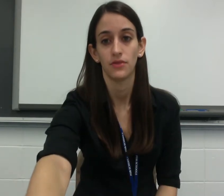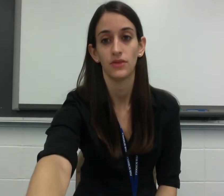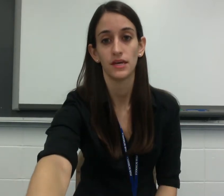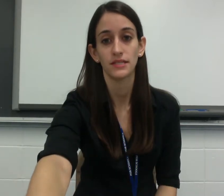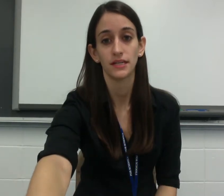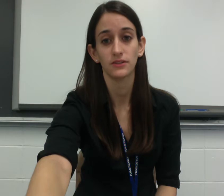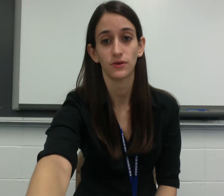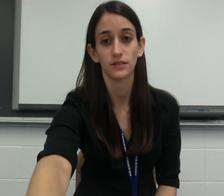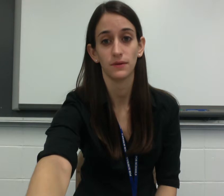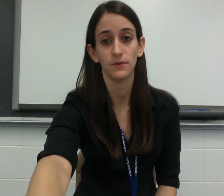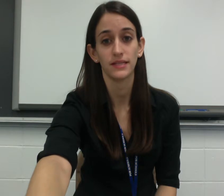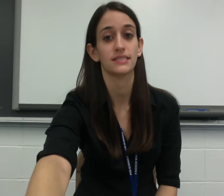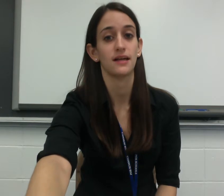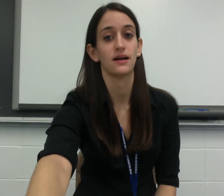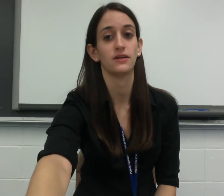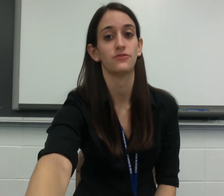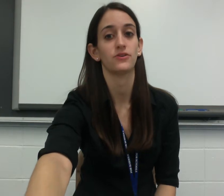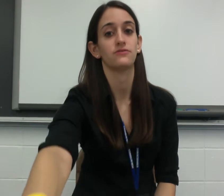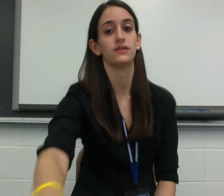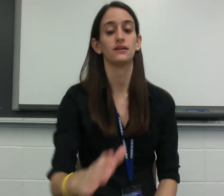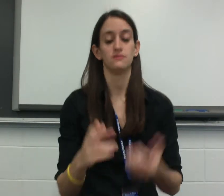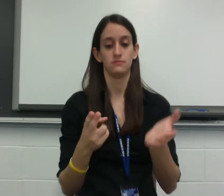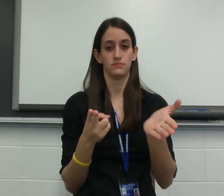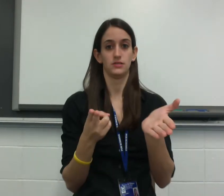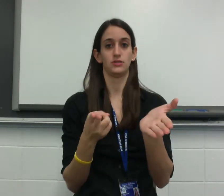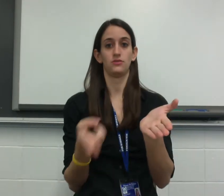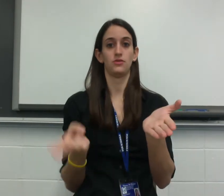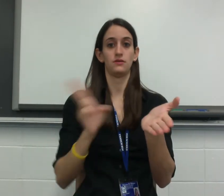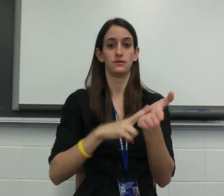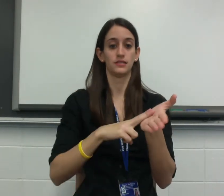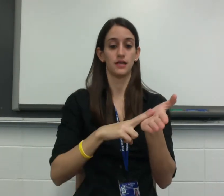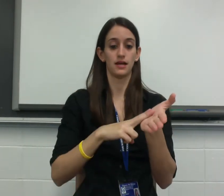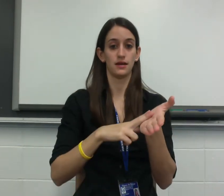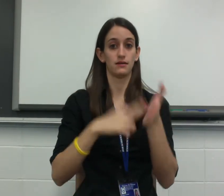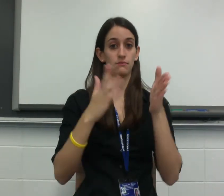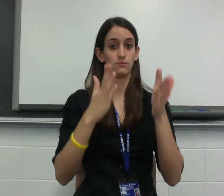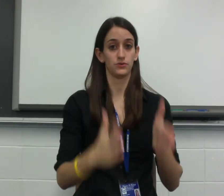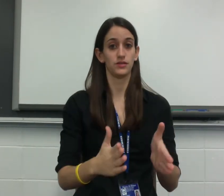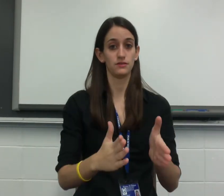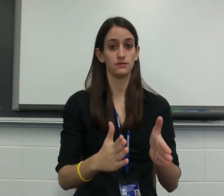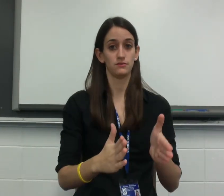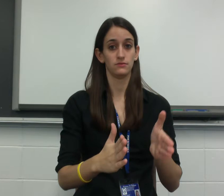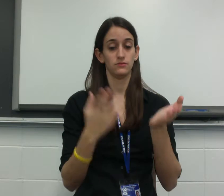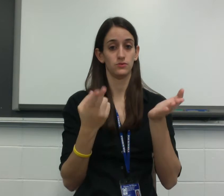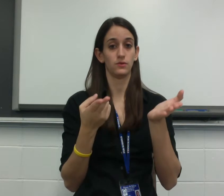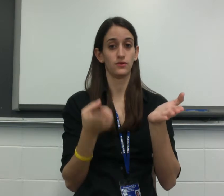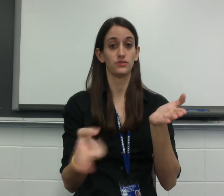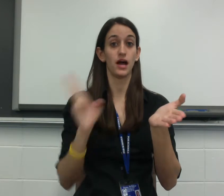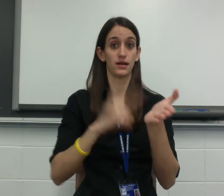The signatories, the people that signed for Devia, it's the signing person. So remember there's 9 of